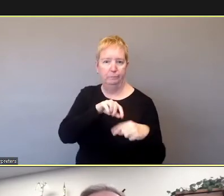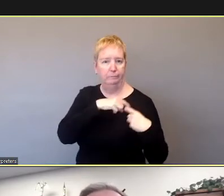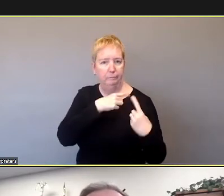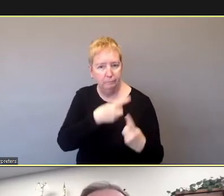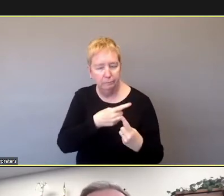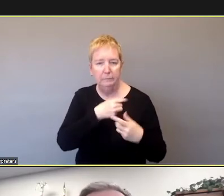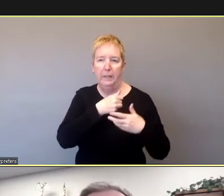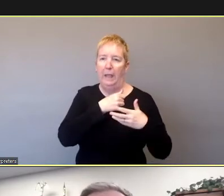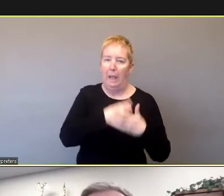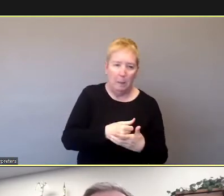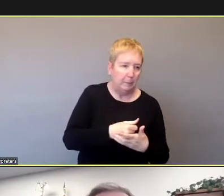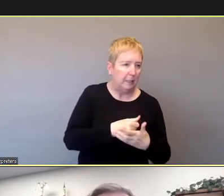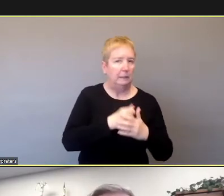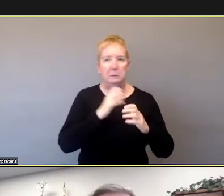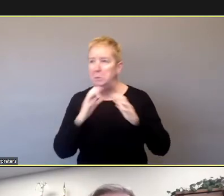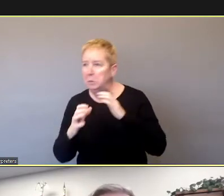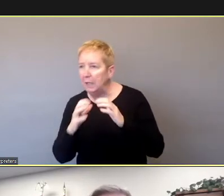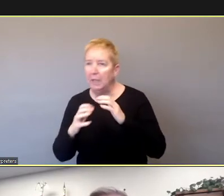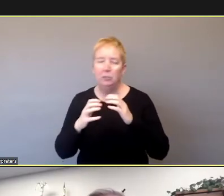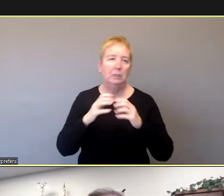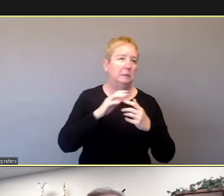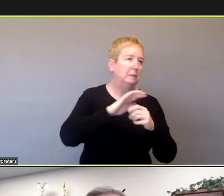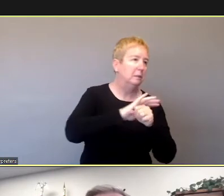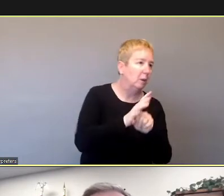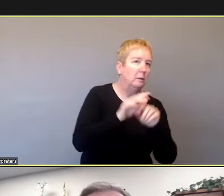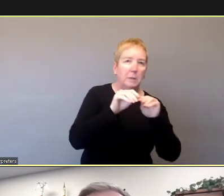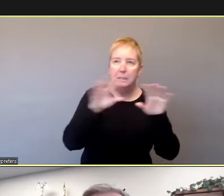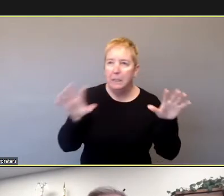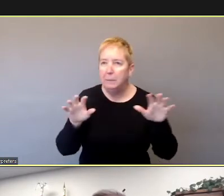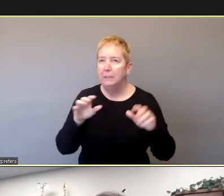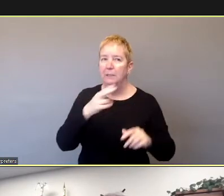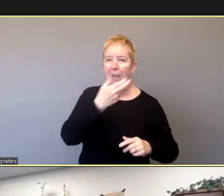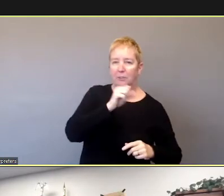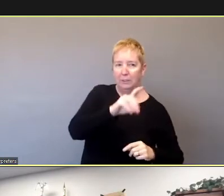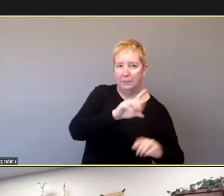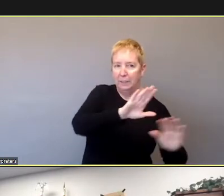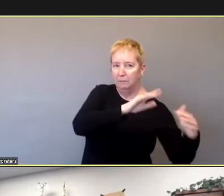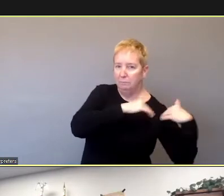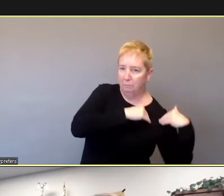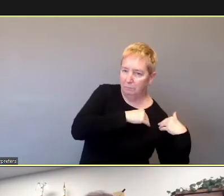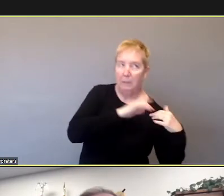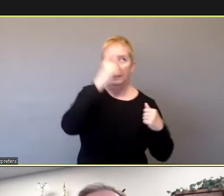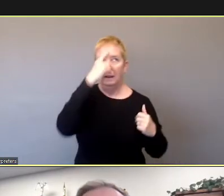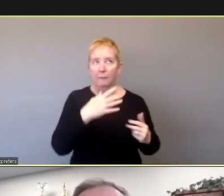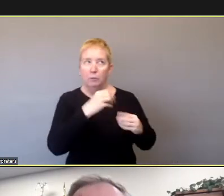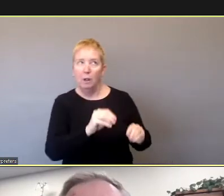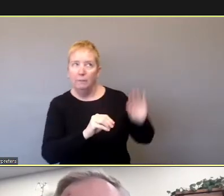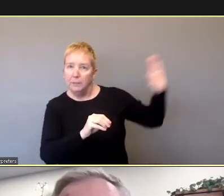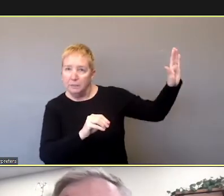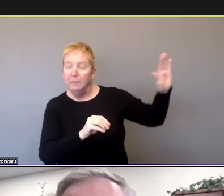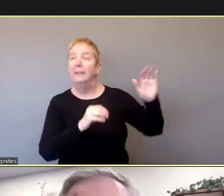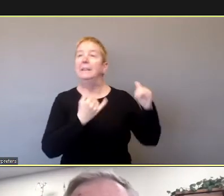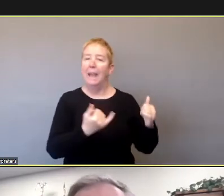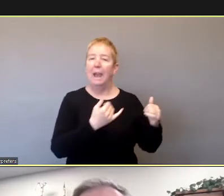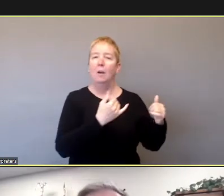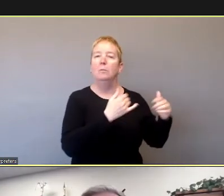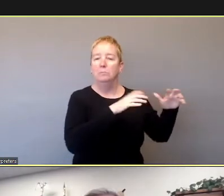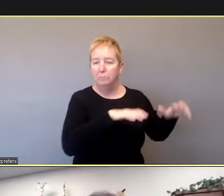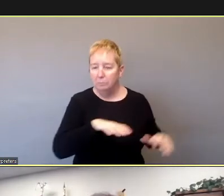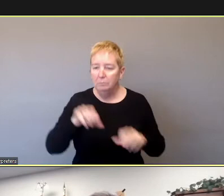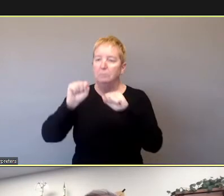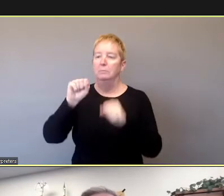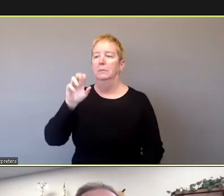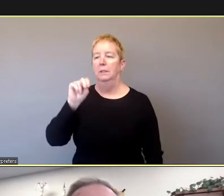and help with communications in the pandemic from the HSD side and the governor's office, now with the OH. And she's